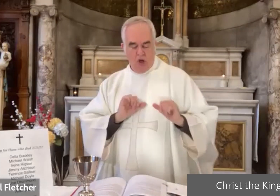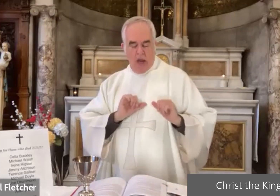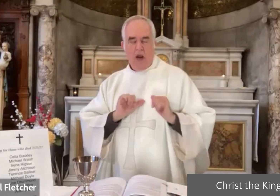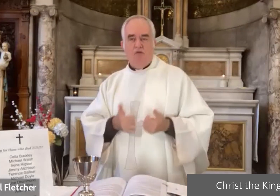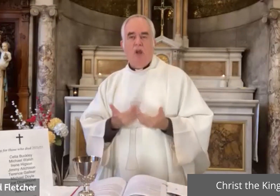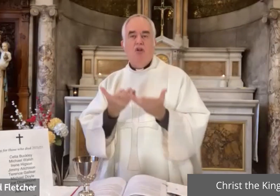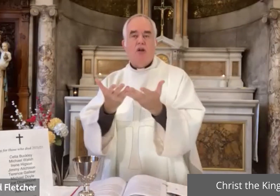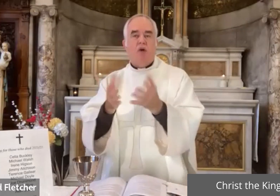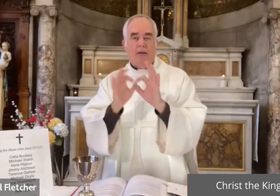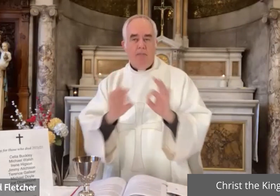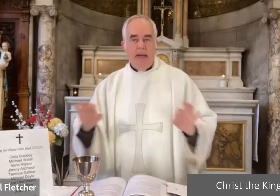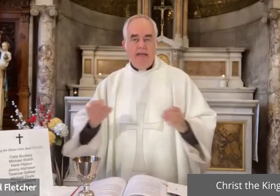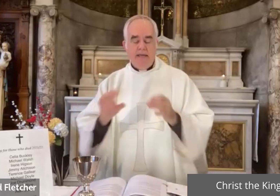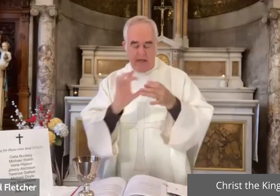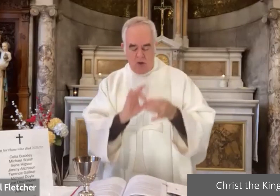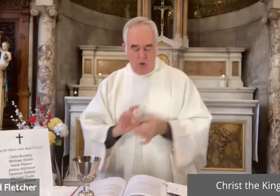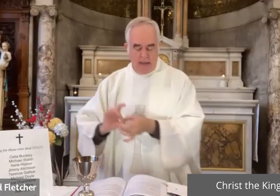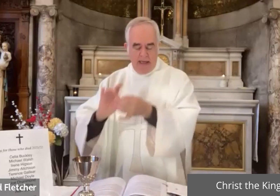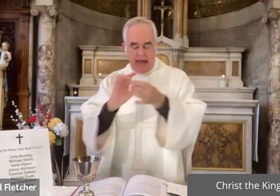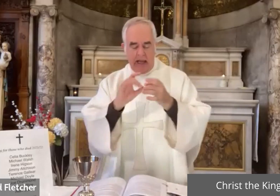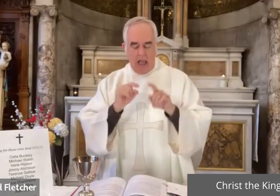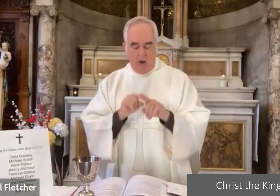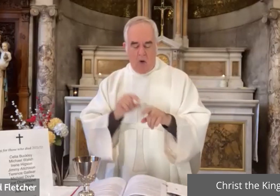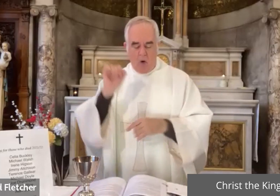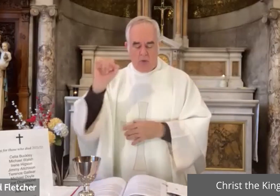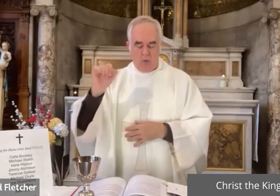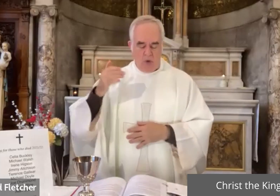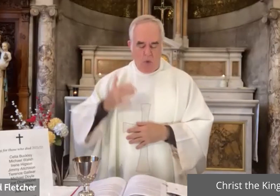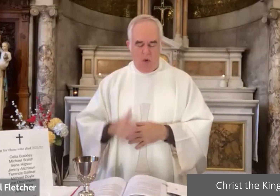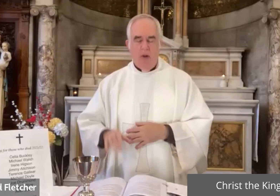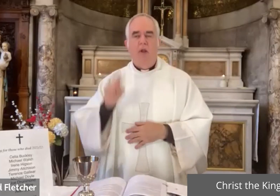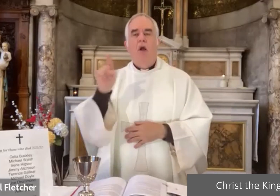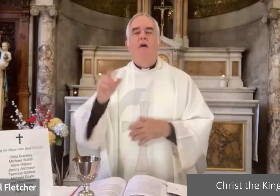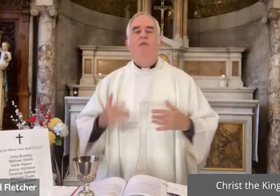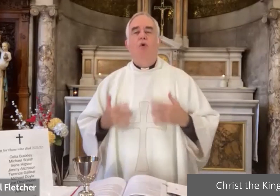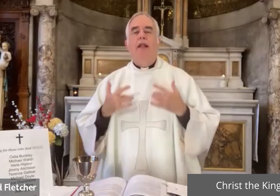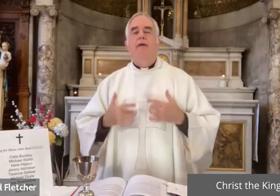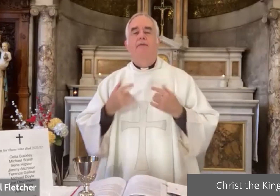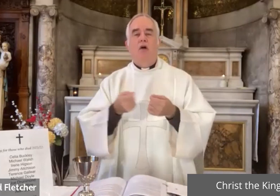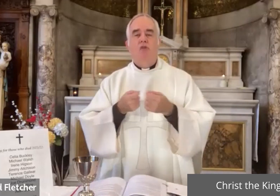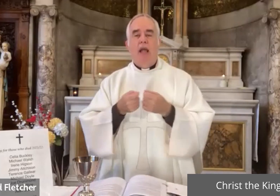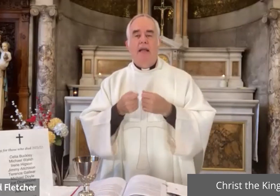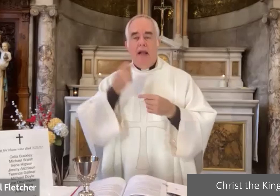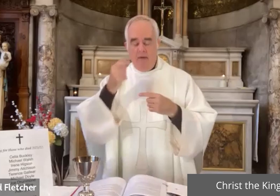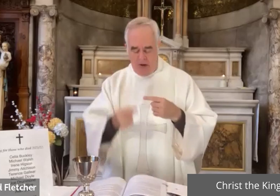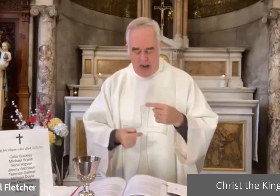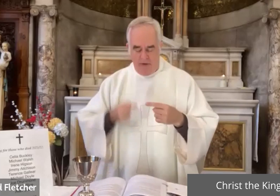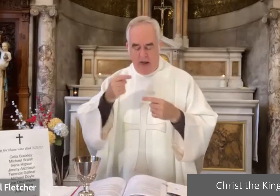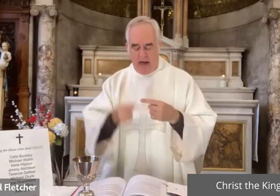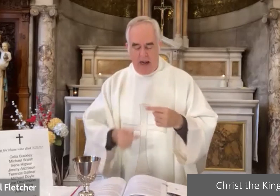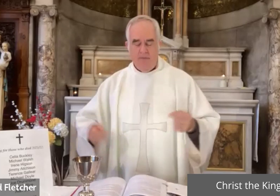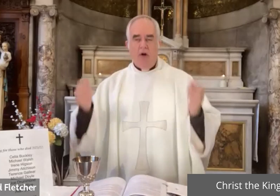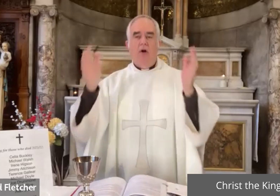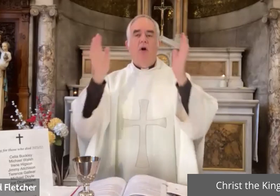church, and grant we grant peace and unity according to your word, for you live and reign